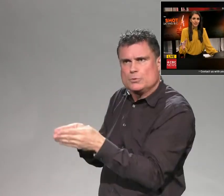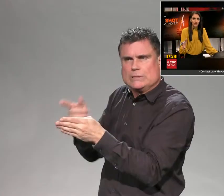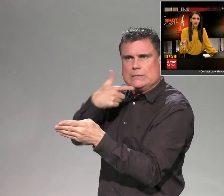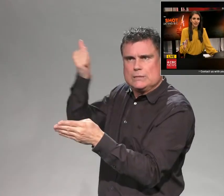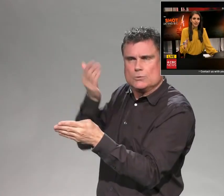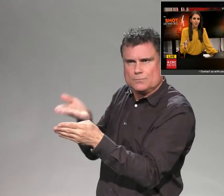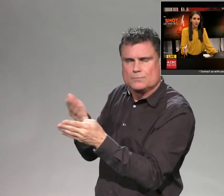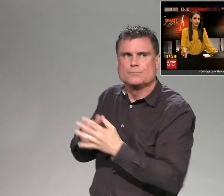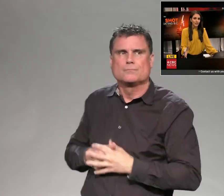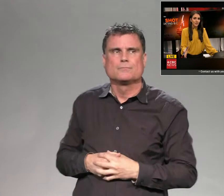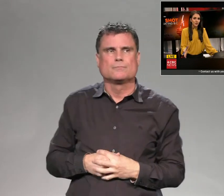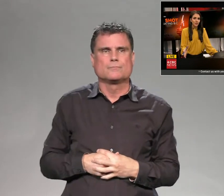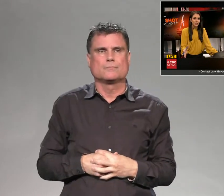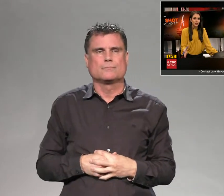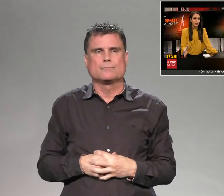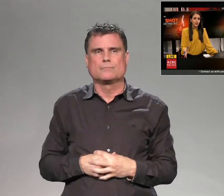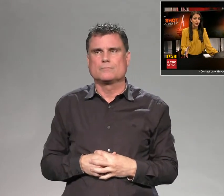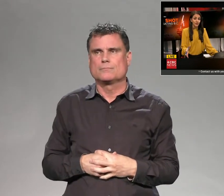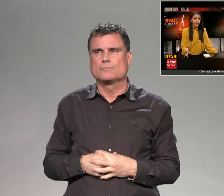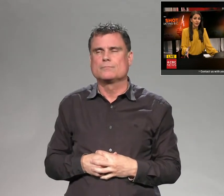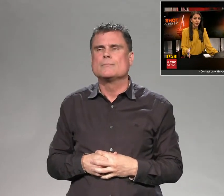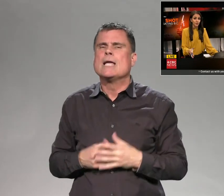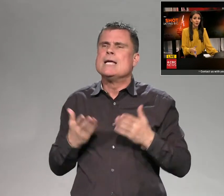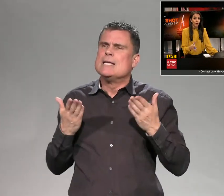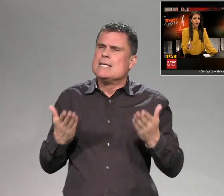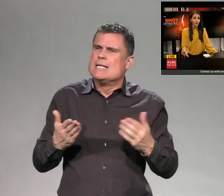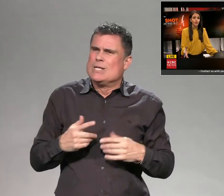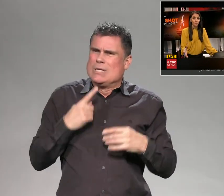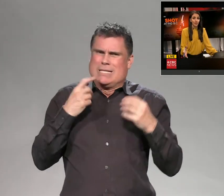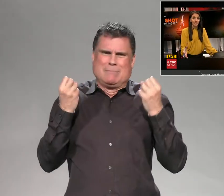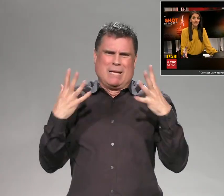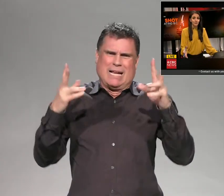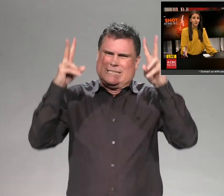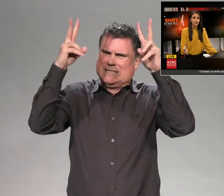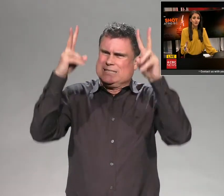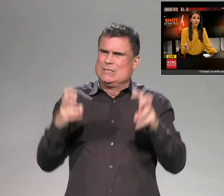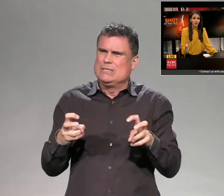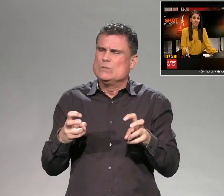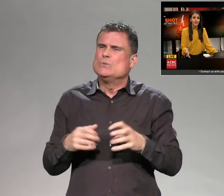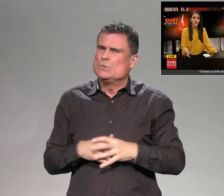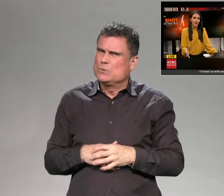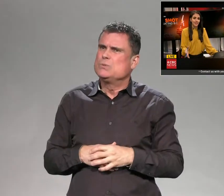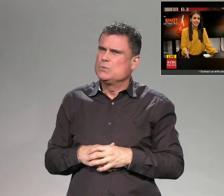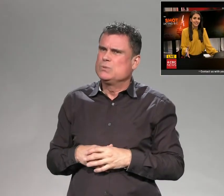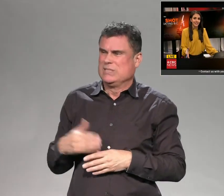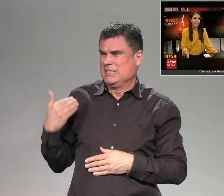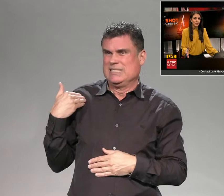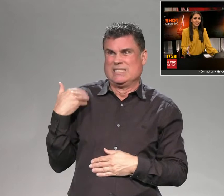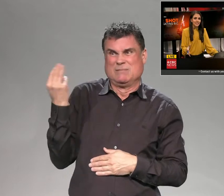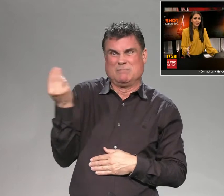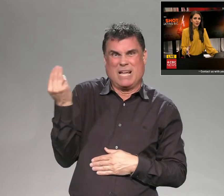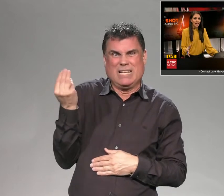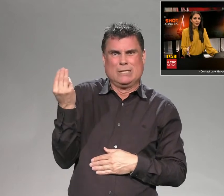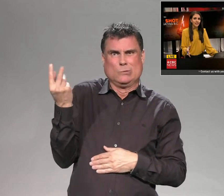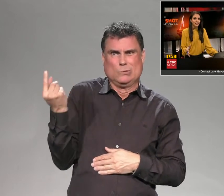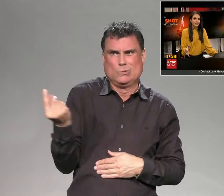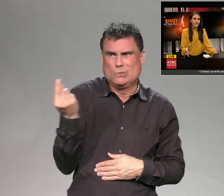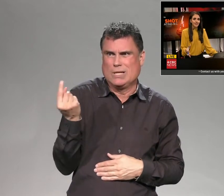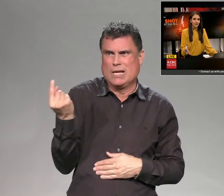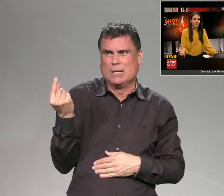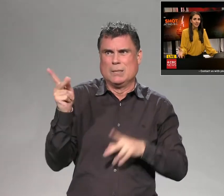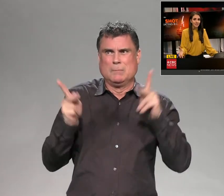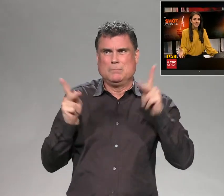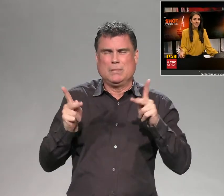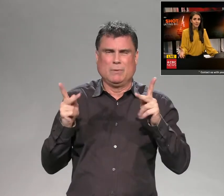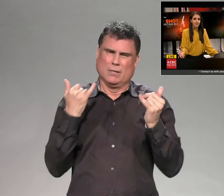optimistic here, but there were already so many issues with getting through on the phone lines in the first few days of the vaccine sign-up. So how likely is